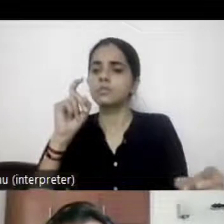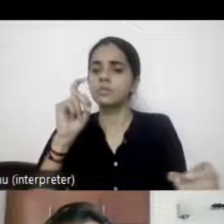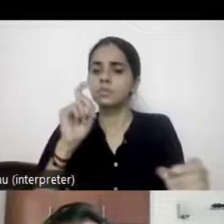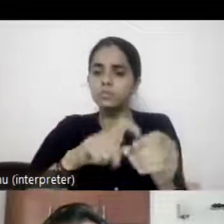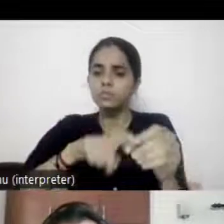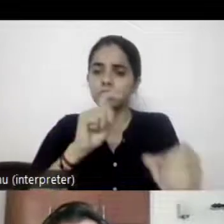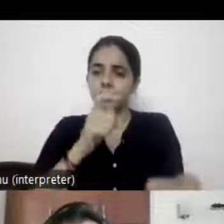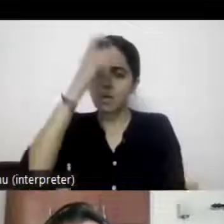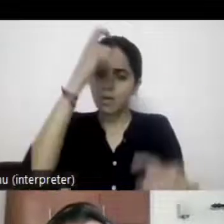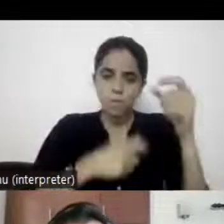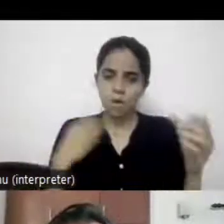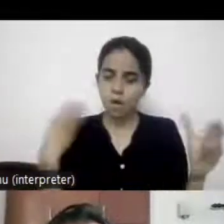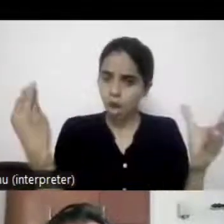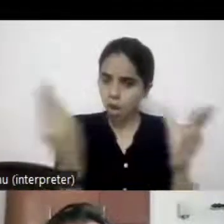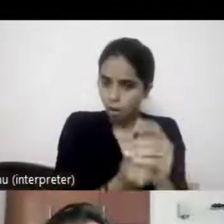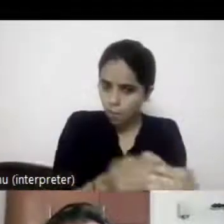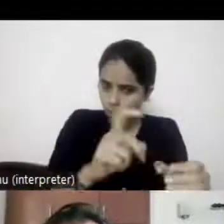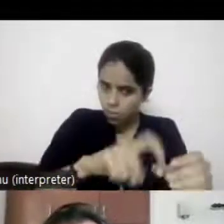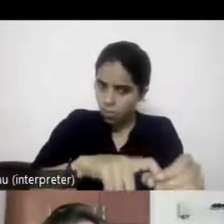eliminating what is